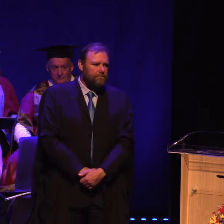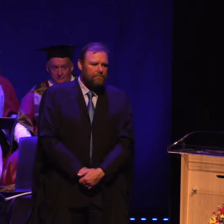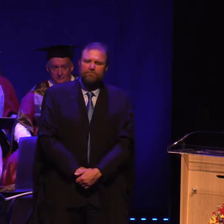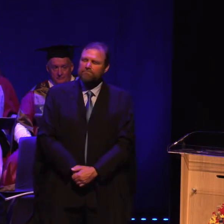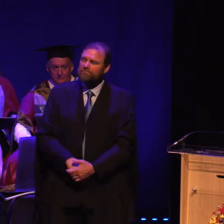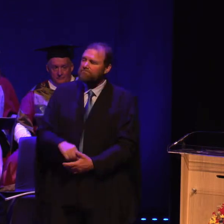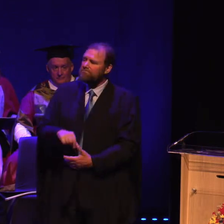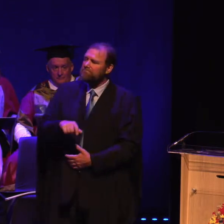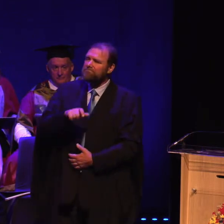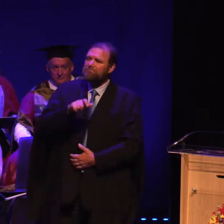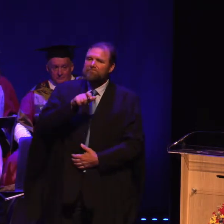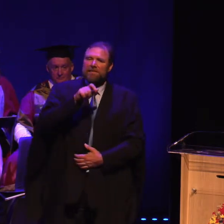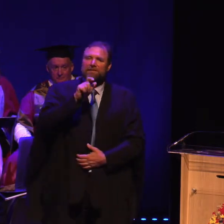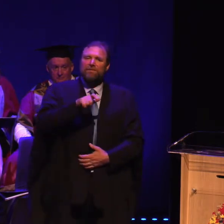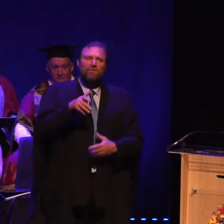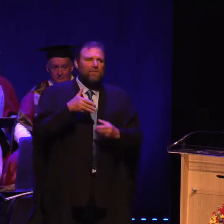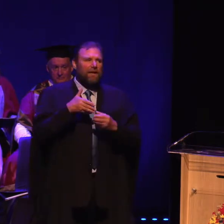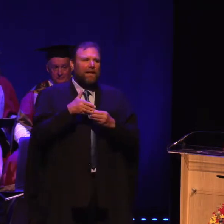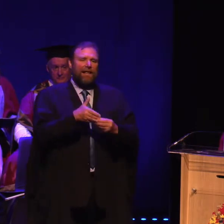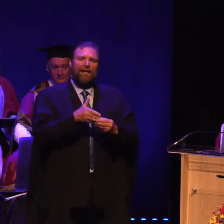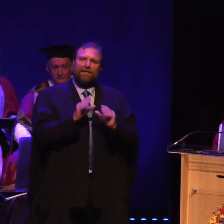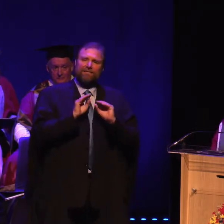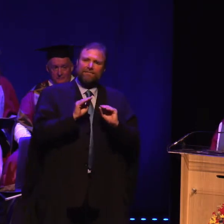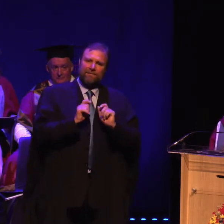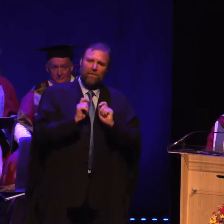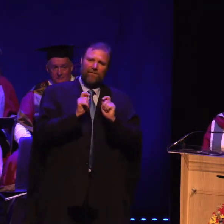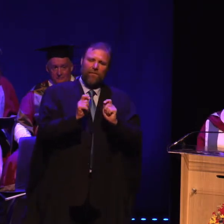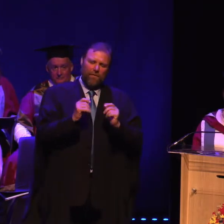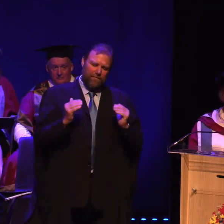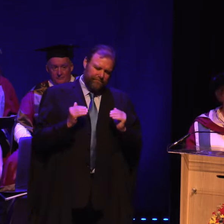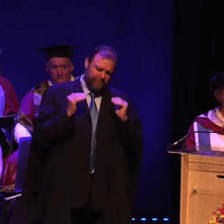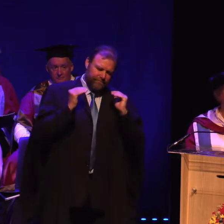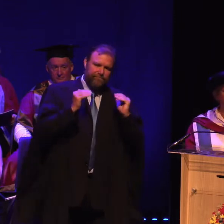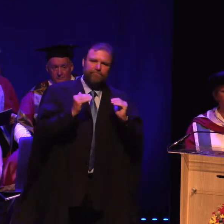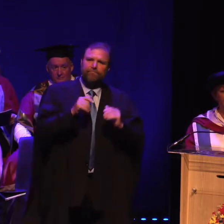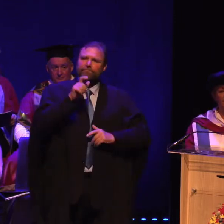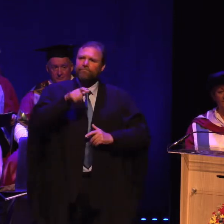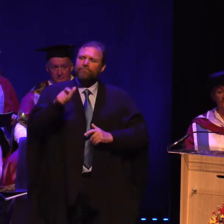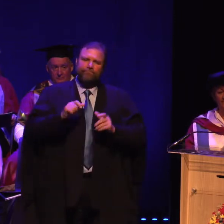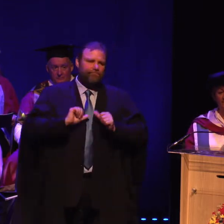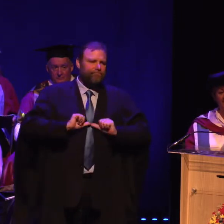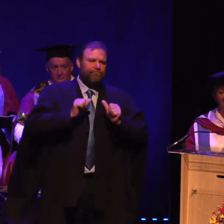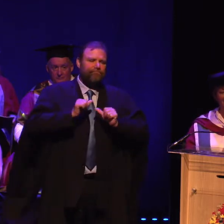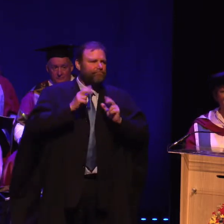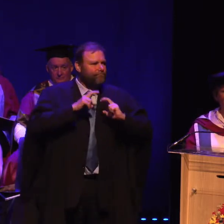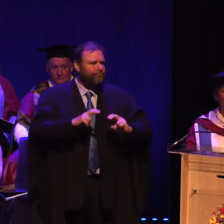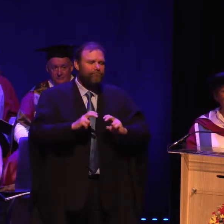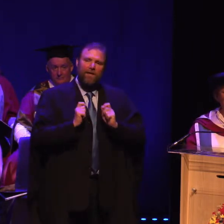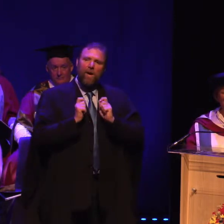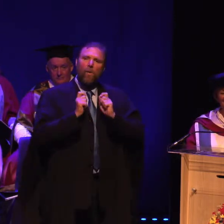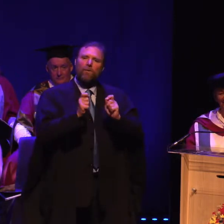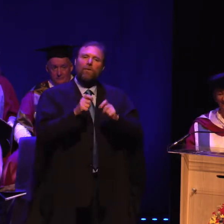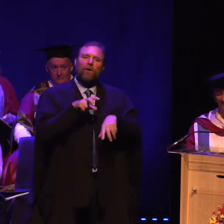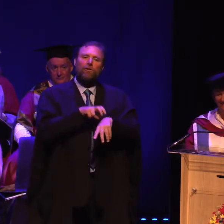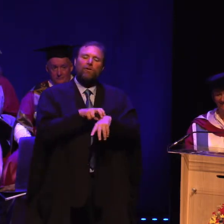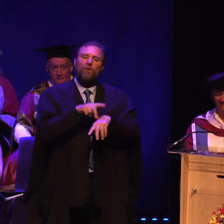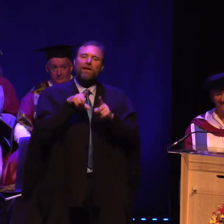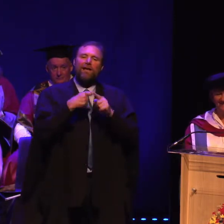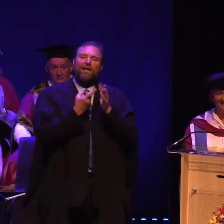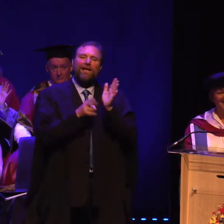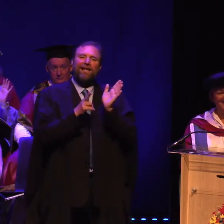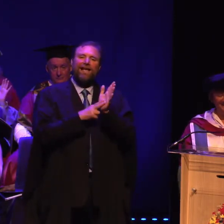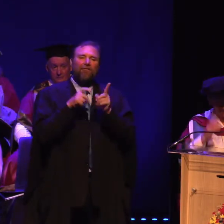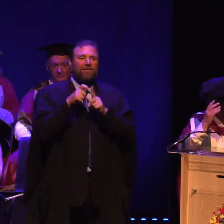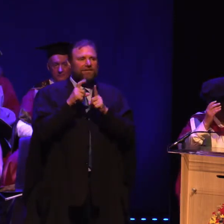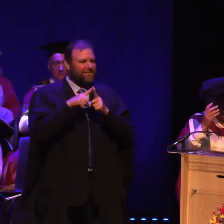The Student-Led Teaching Award for Outstanding Postgraduate Research Supervisor of the Year is awarded to Dr. Karen